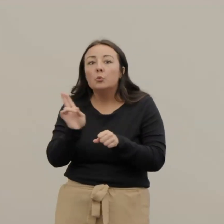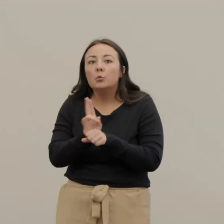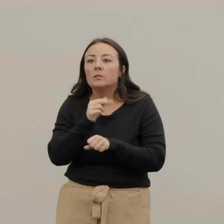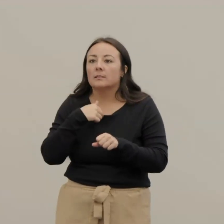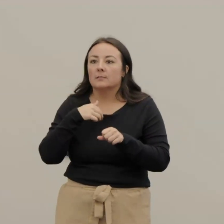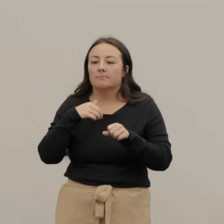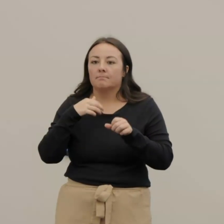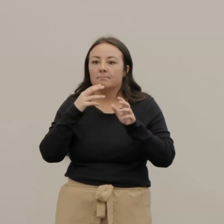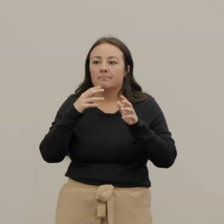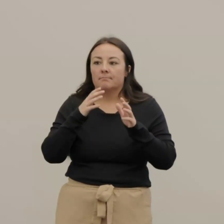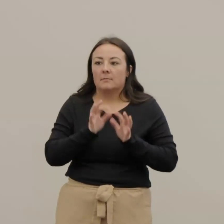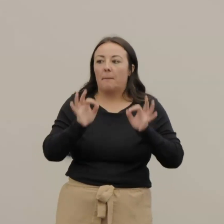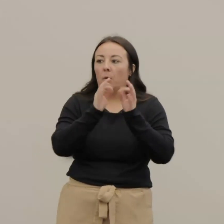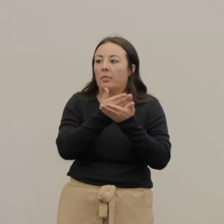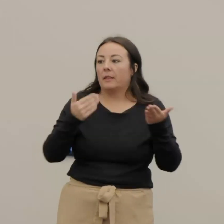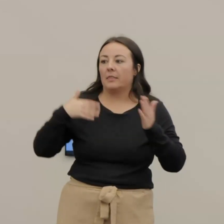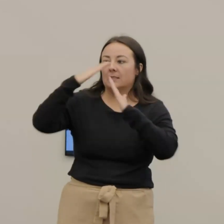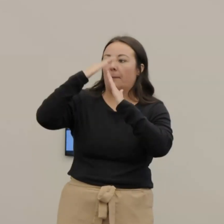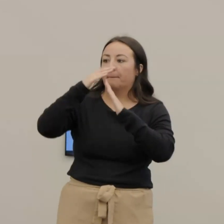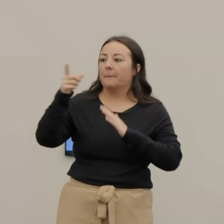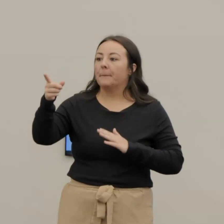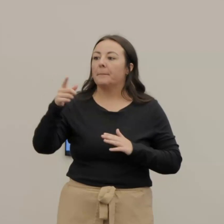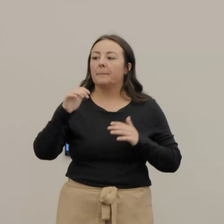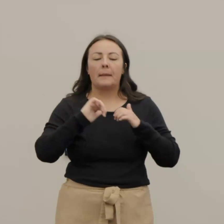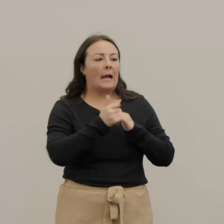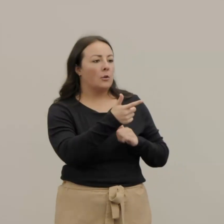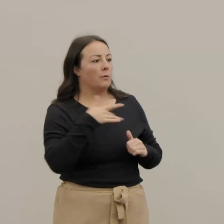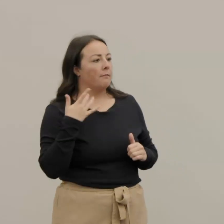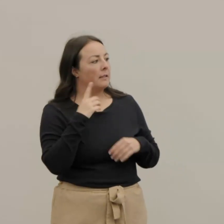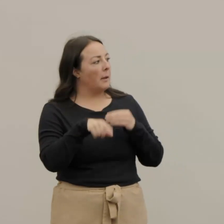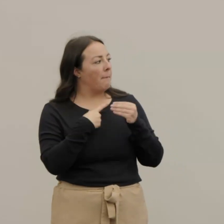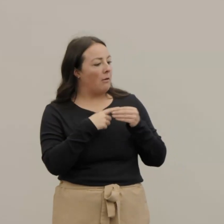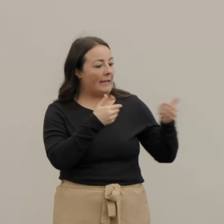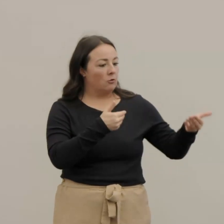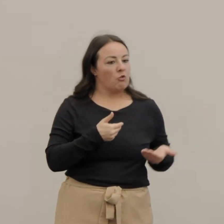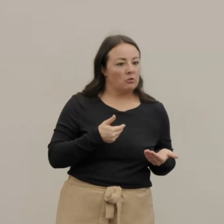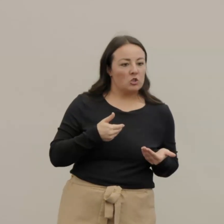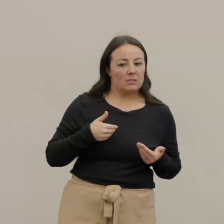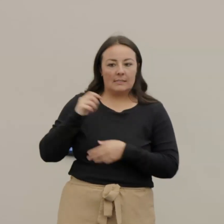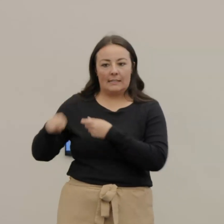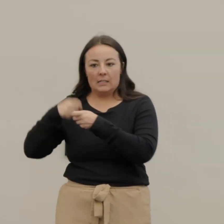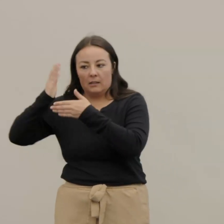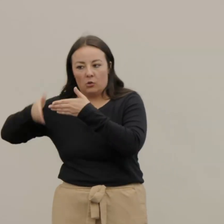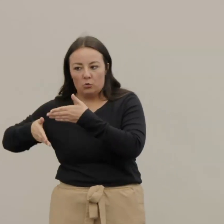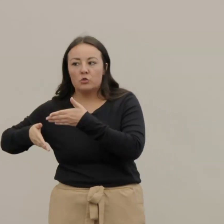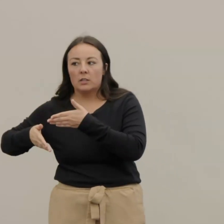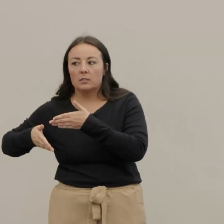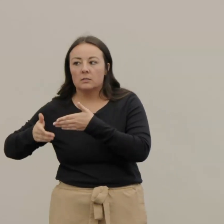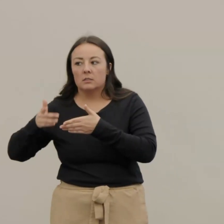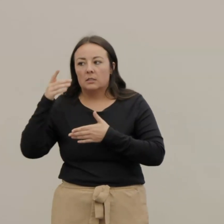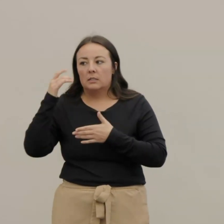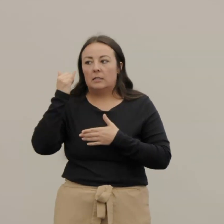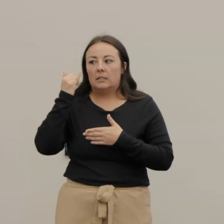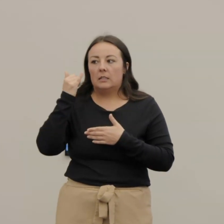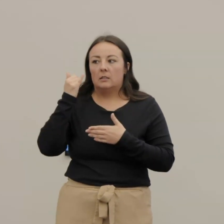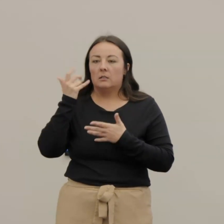of reporting. Yes. So how do you feel about introductions and conclusions just for the sake of lack of